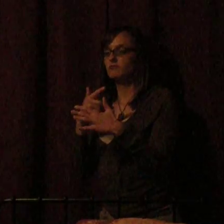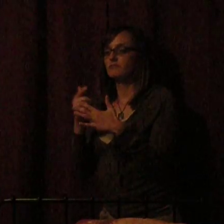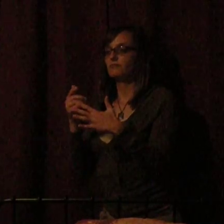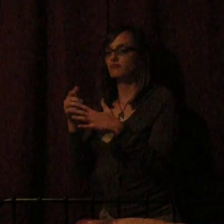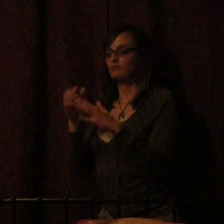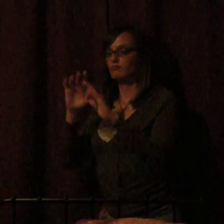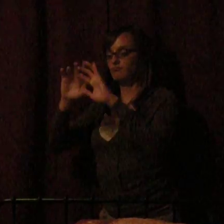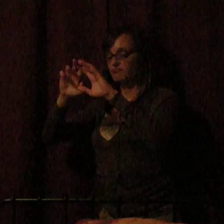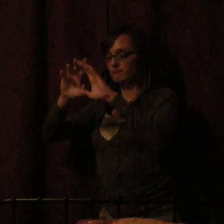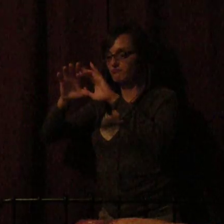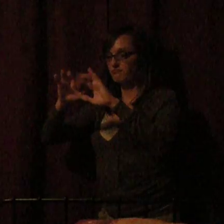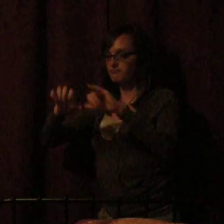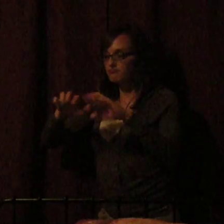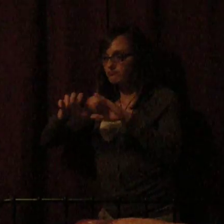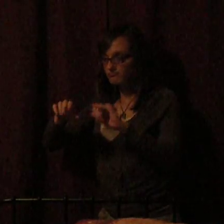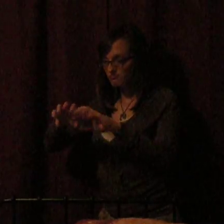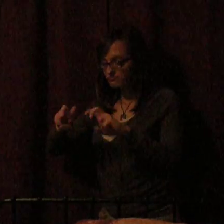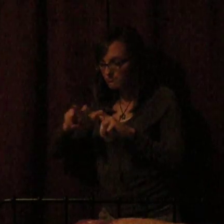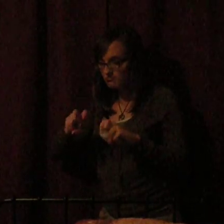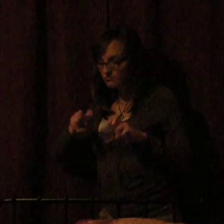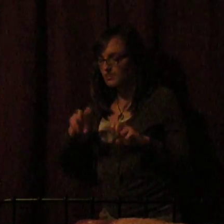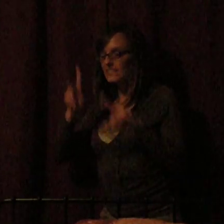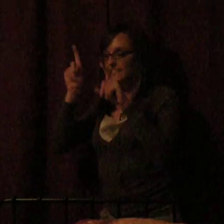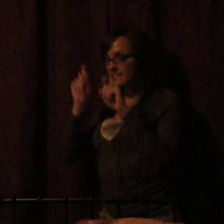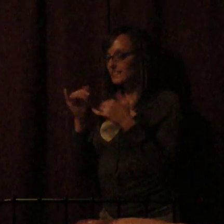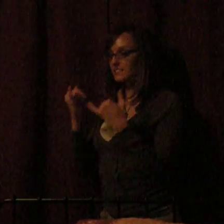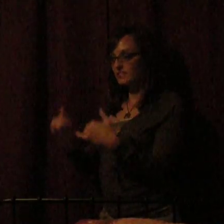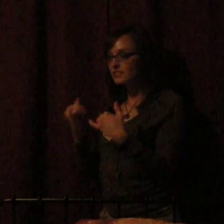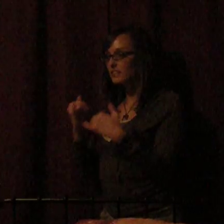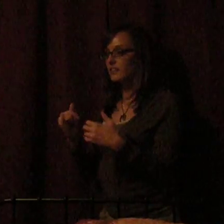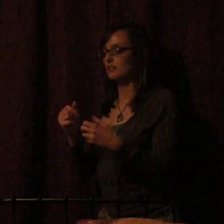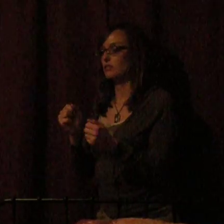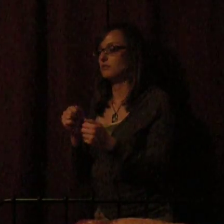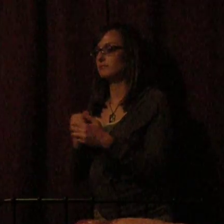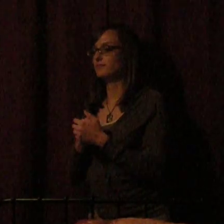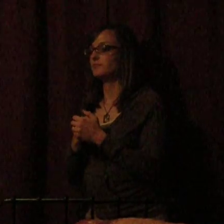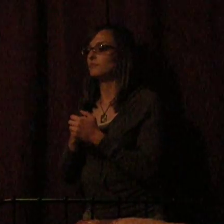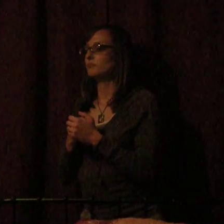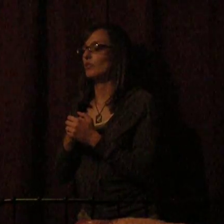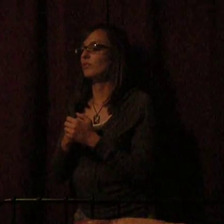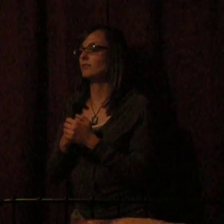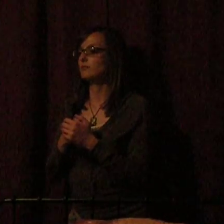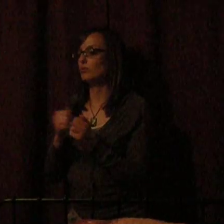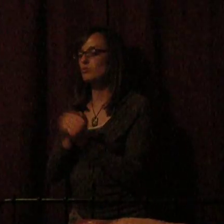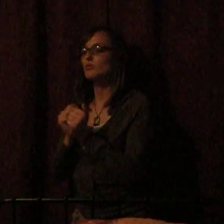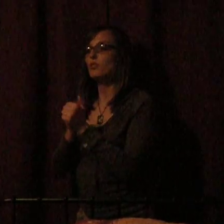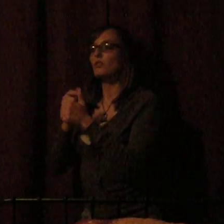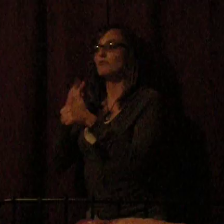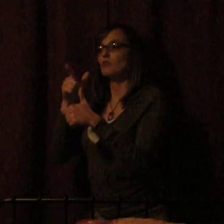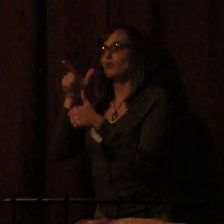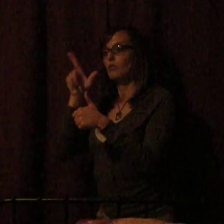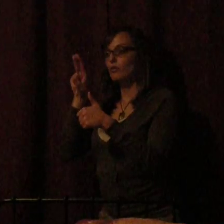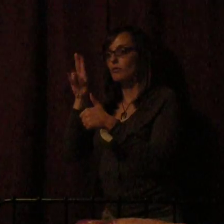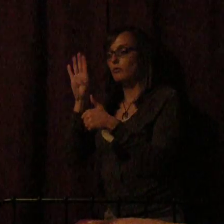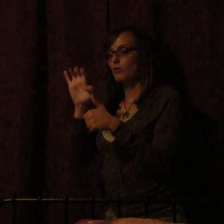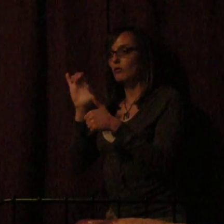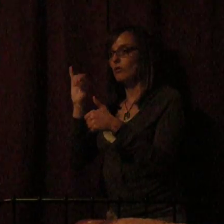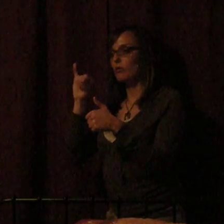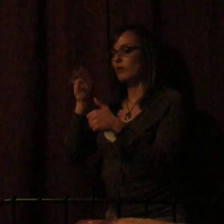apart, and we're testing that idea right now with down from the pillows that we bought in the store. I'm sure the